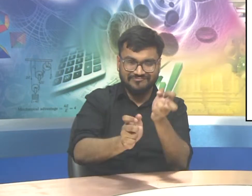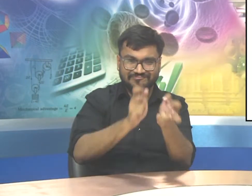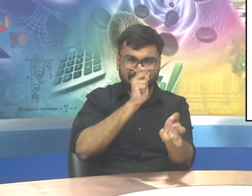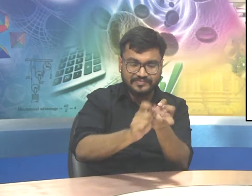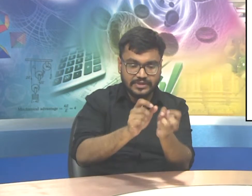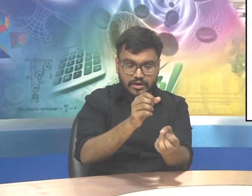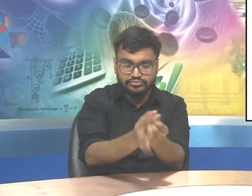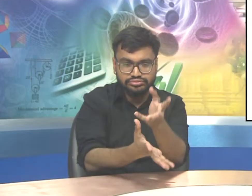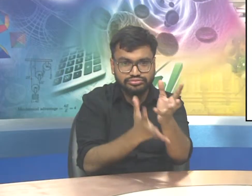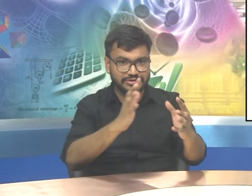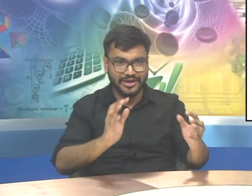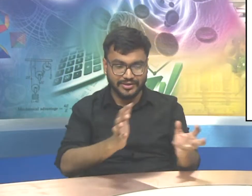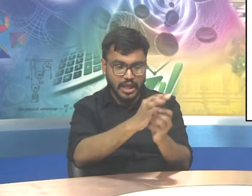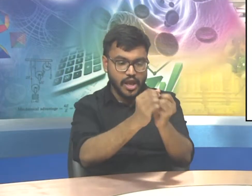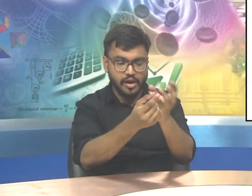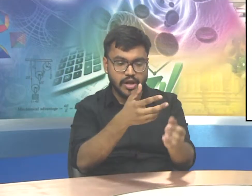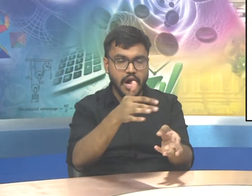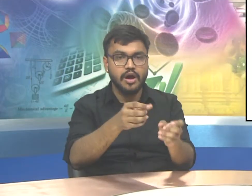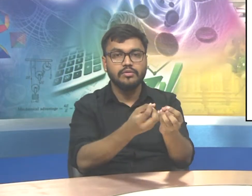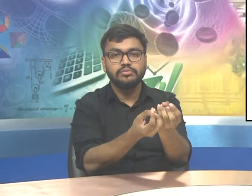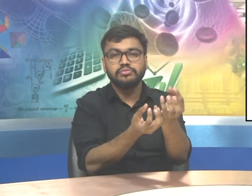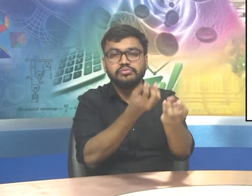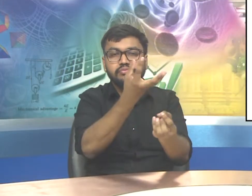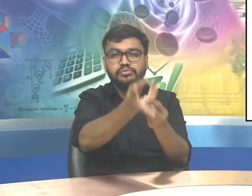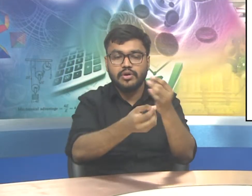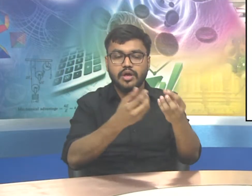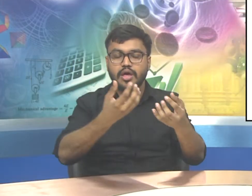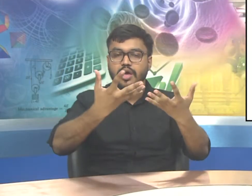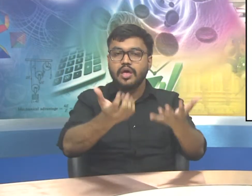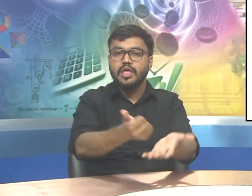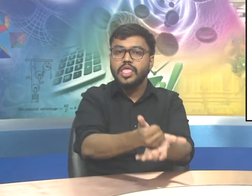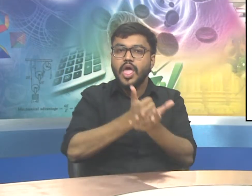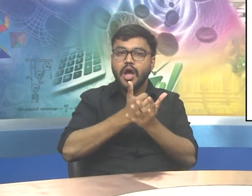it kept people warm in cold weather.